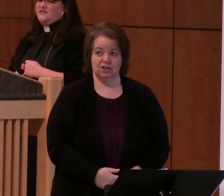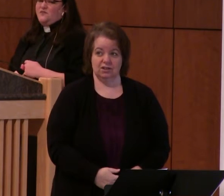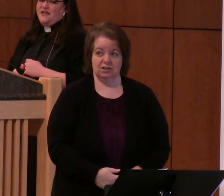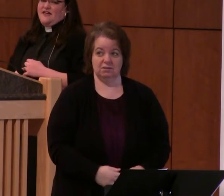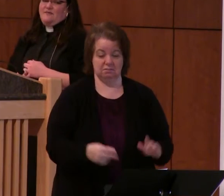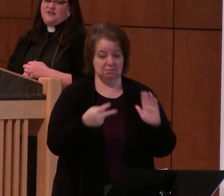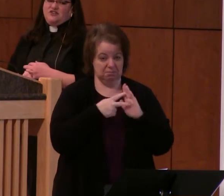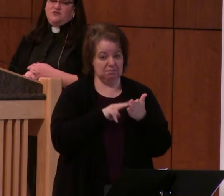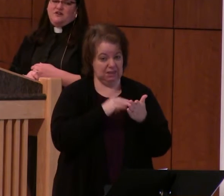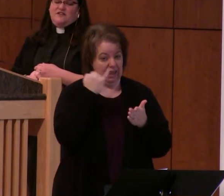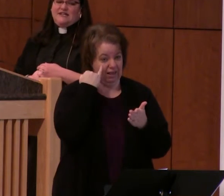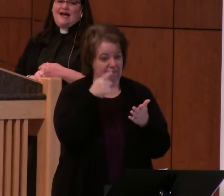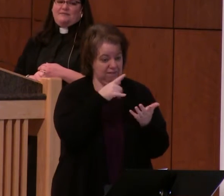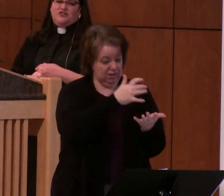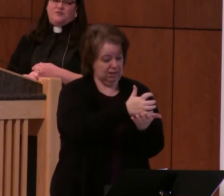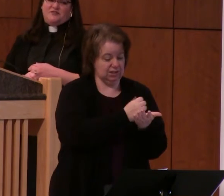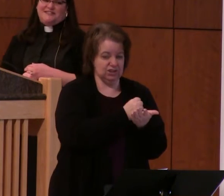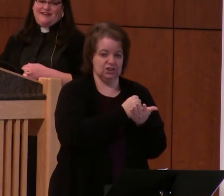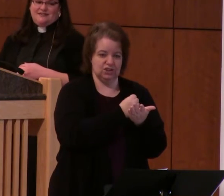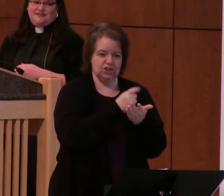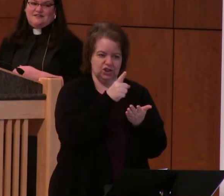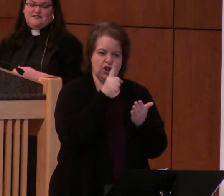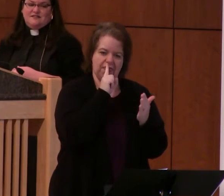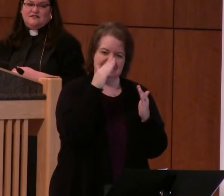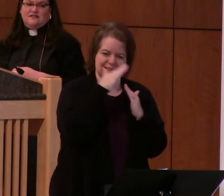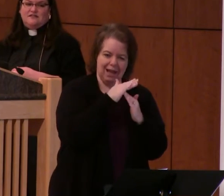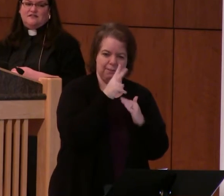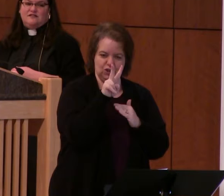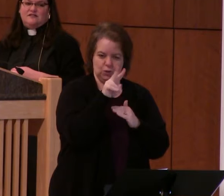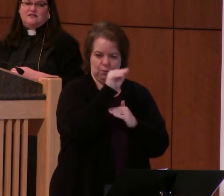That means if you make that much, you are the top 2%.